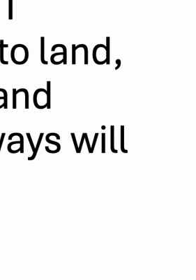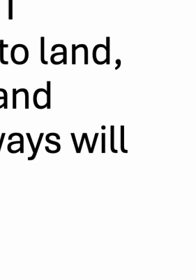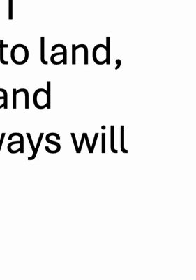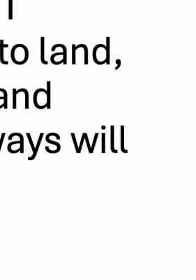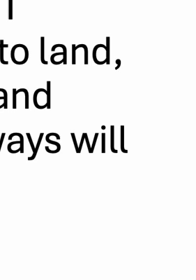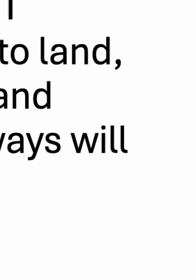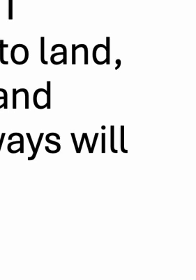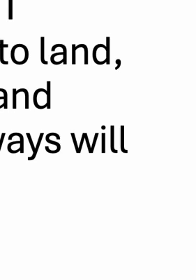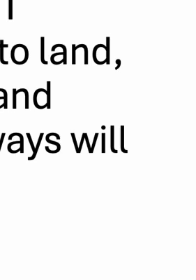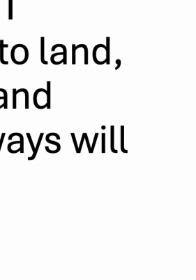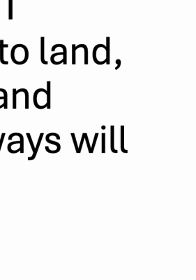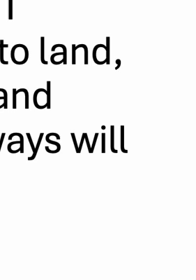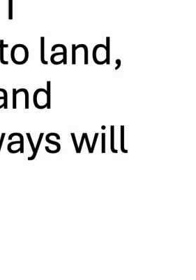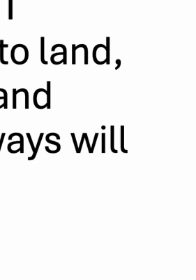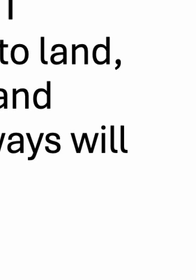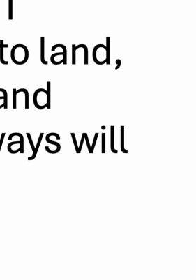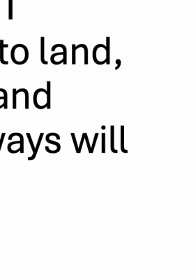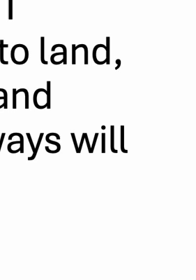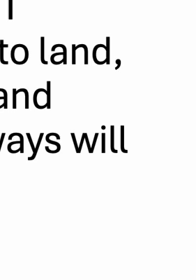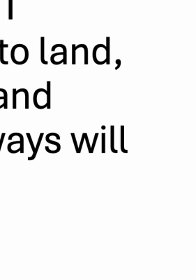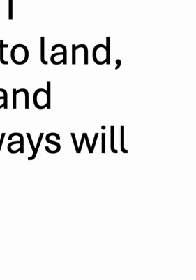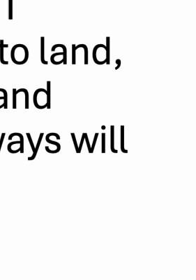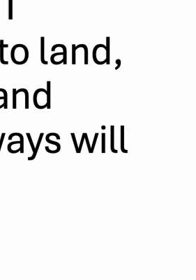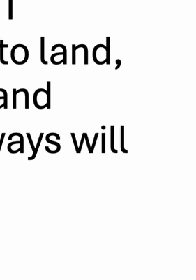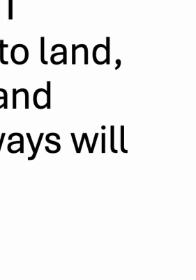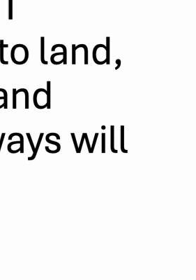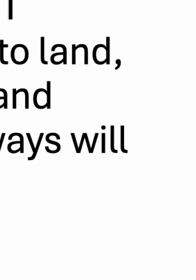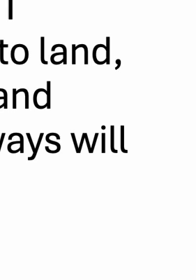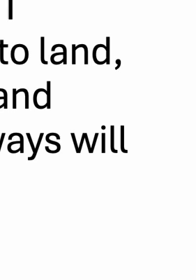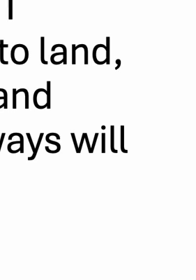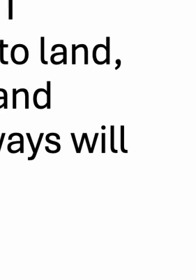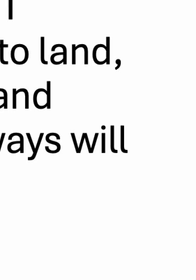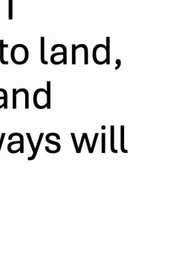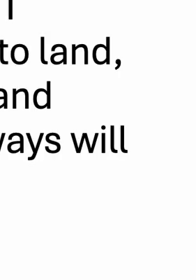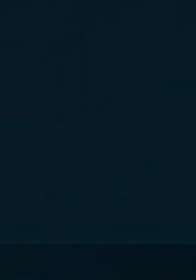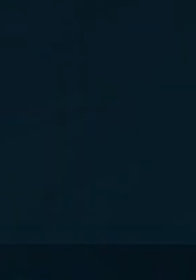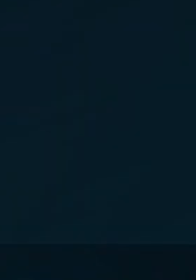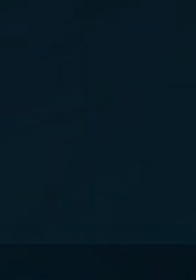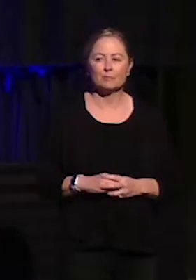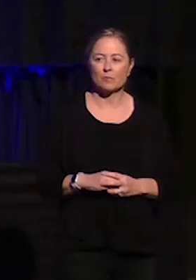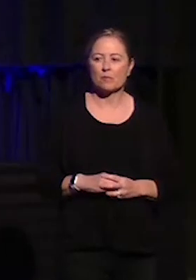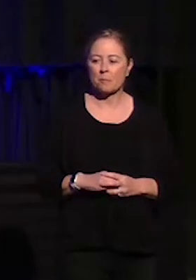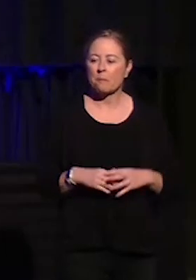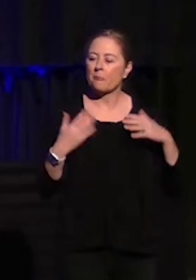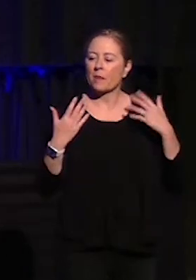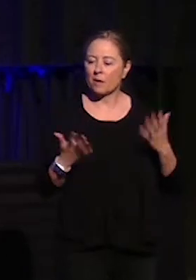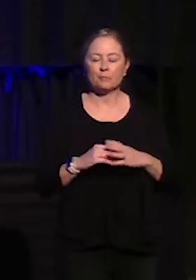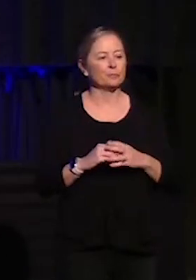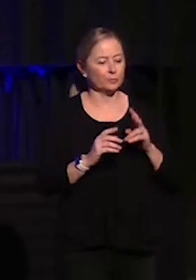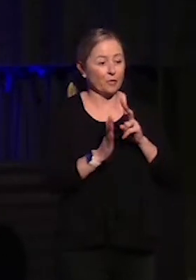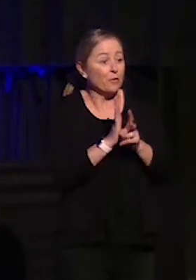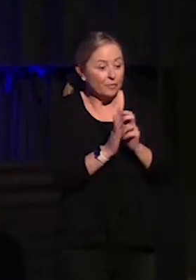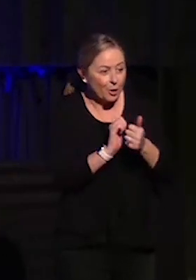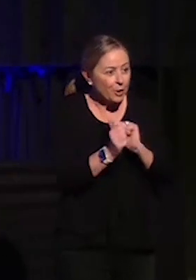opportunity it is to share knowledge um, on this occasion, right? So let's talk about video